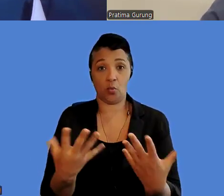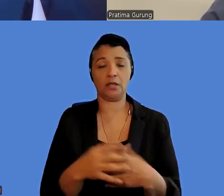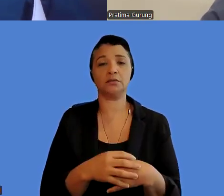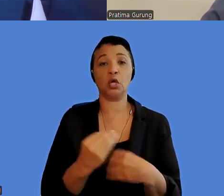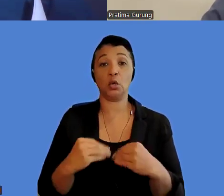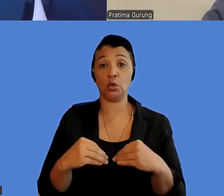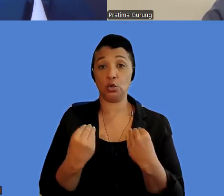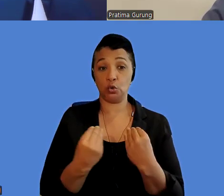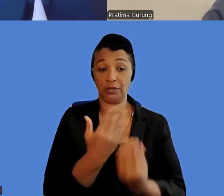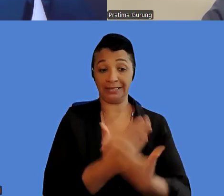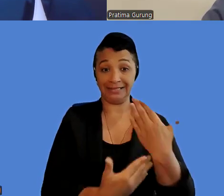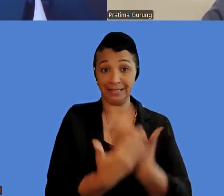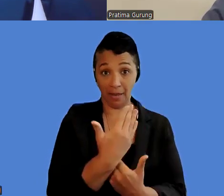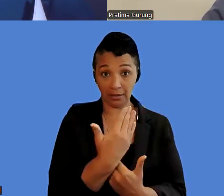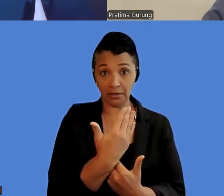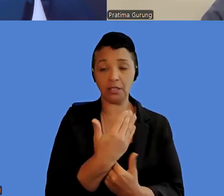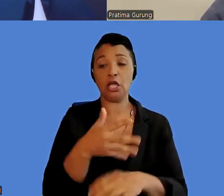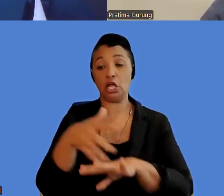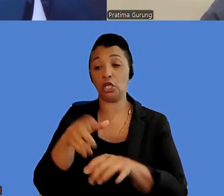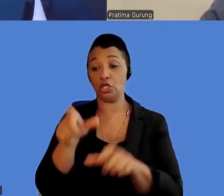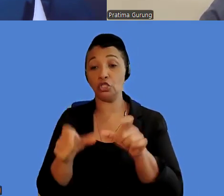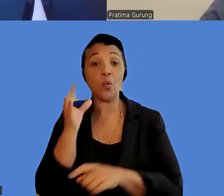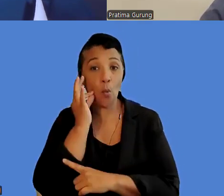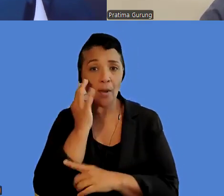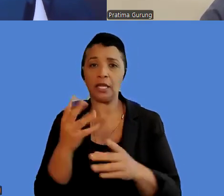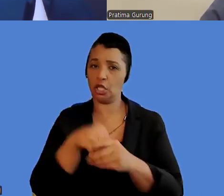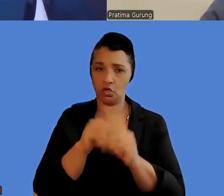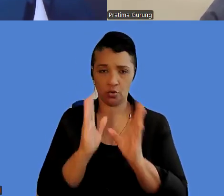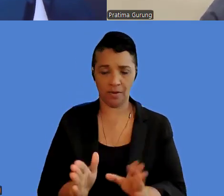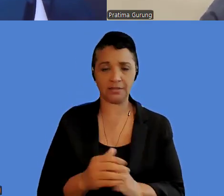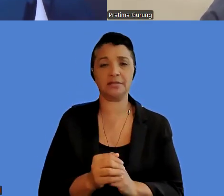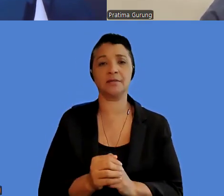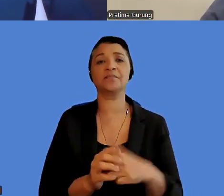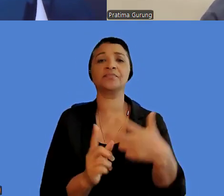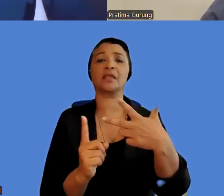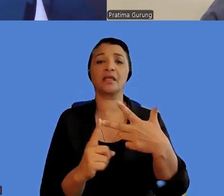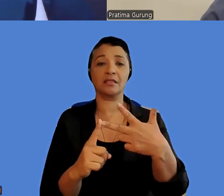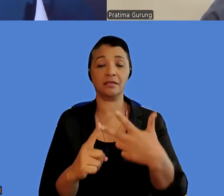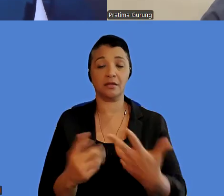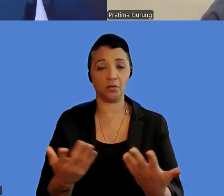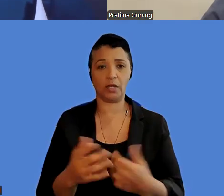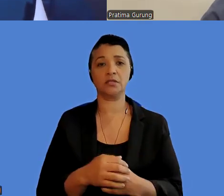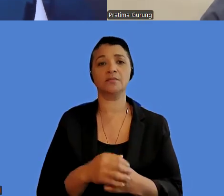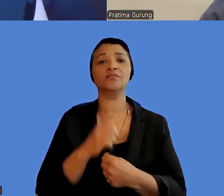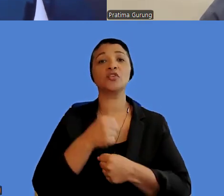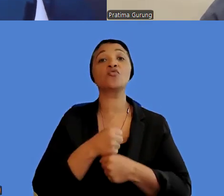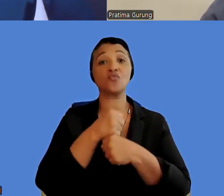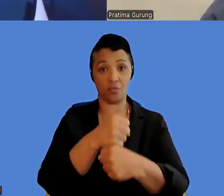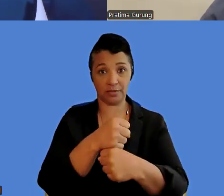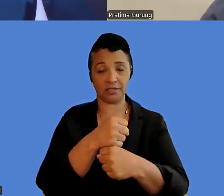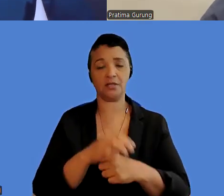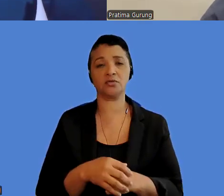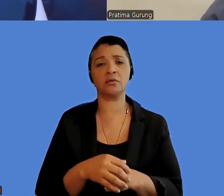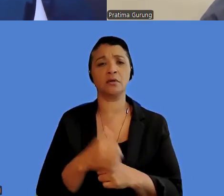with disabilities should not be left behind. The third part that I wanted to highlight is about the representation. I would